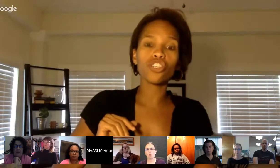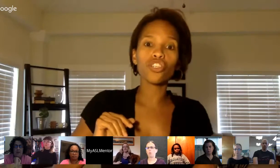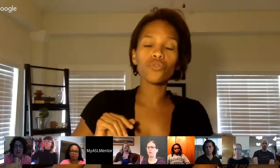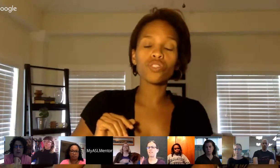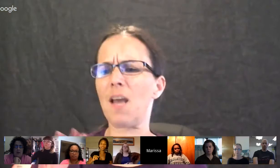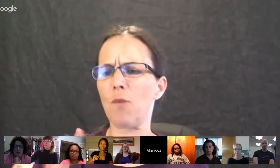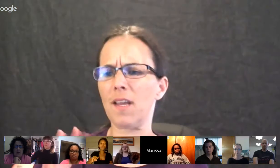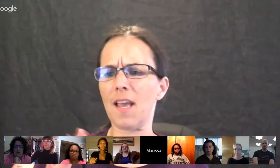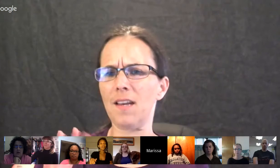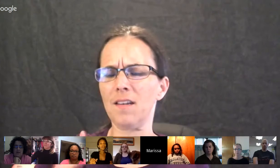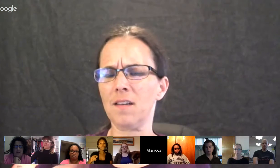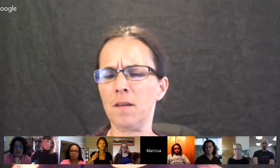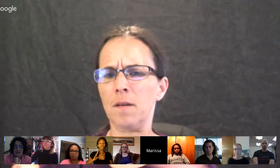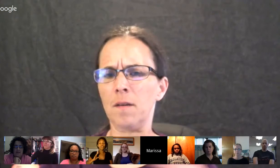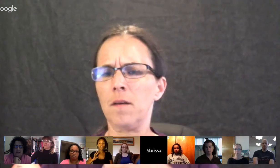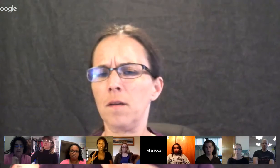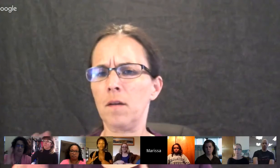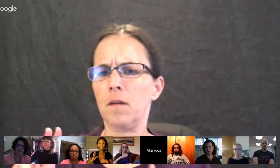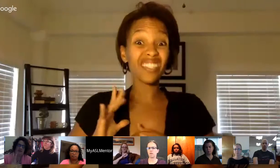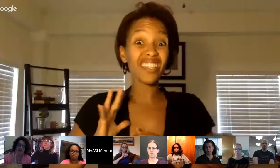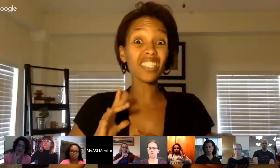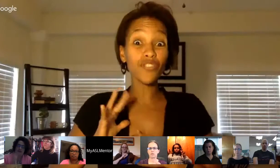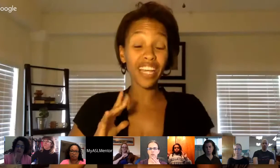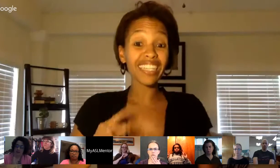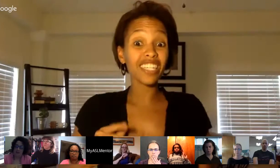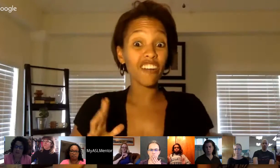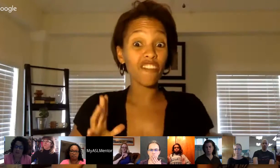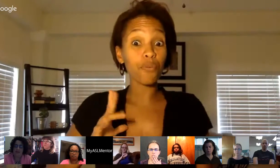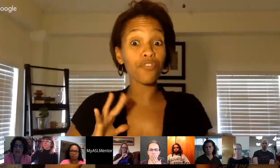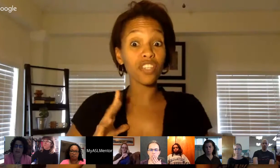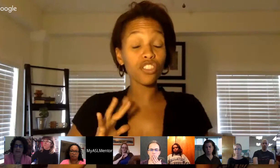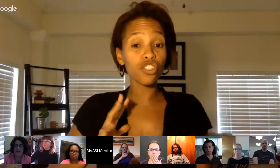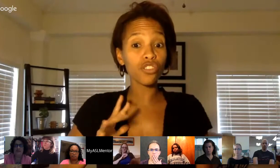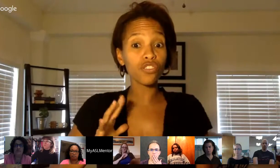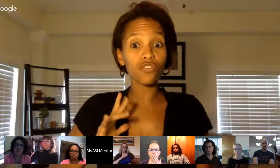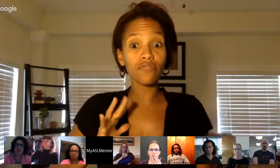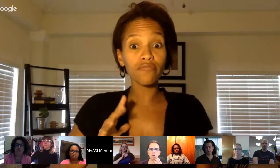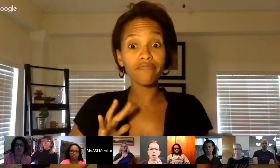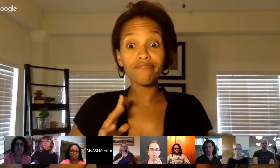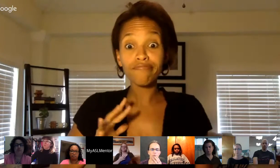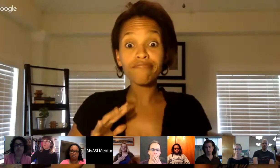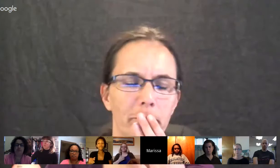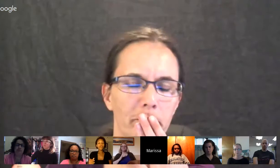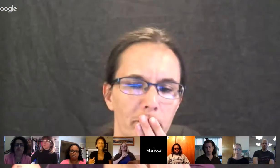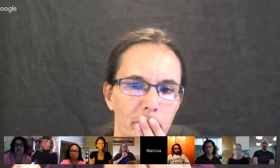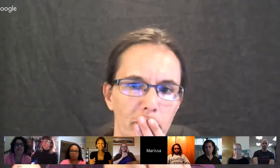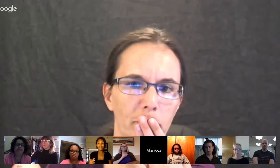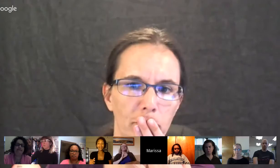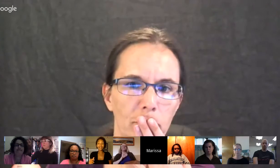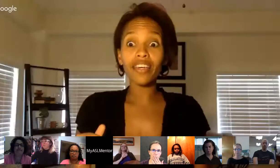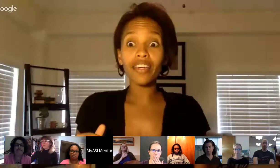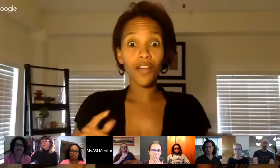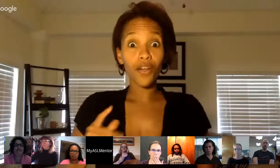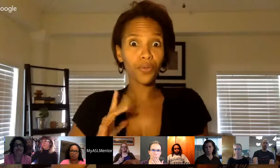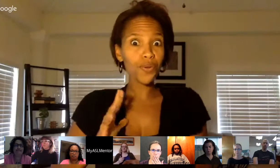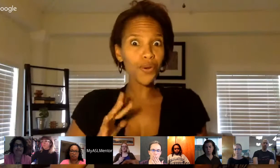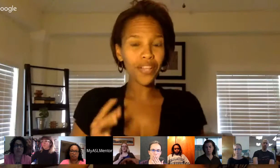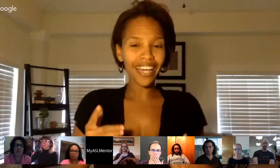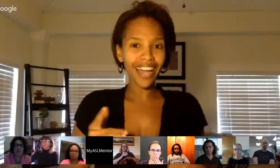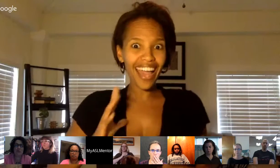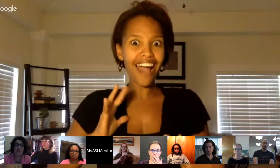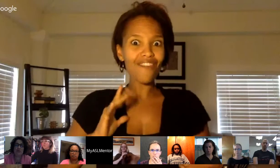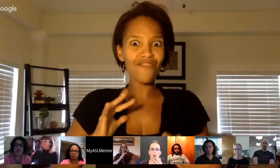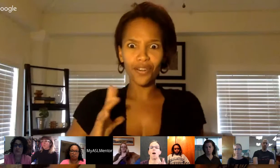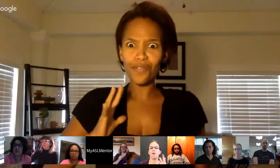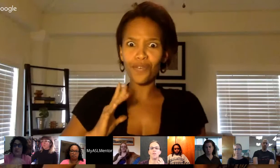And she— what's that one again? She uses this for the idea of privilege, meaning like, ooh,